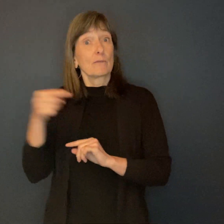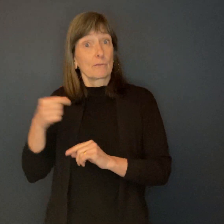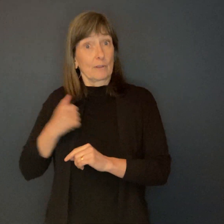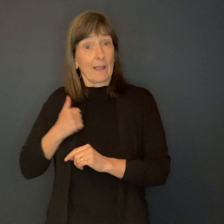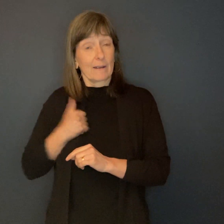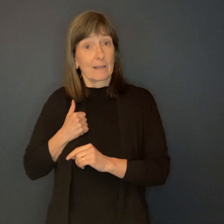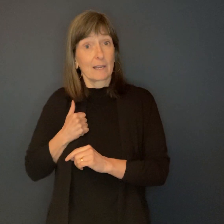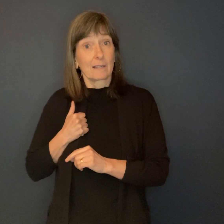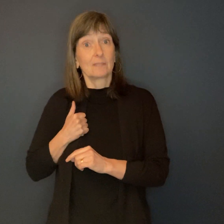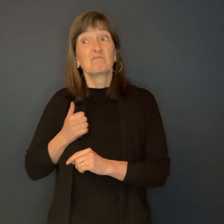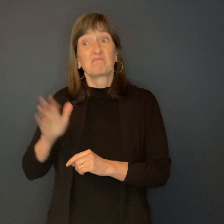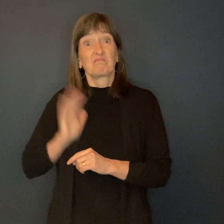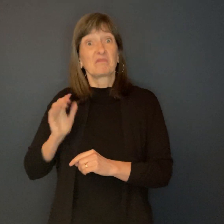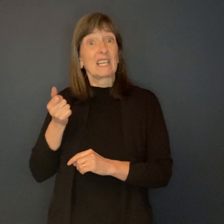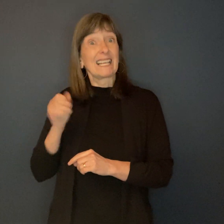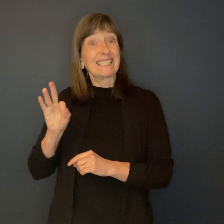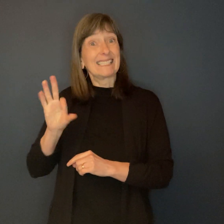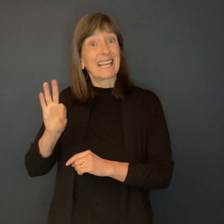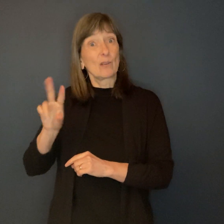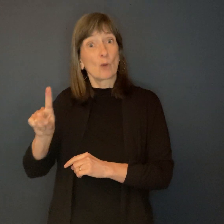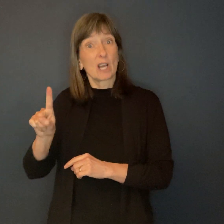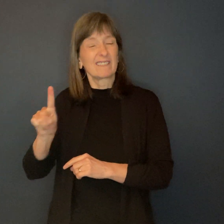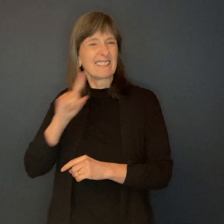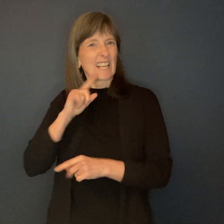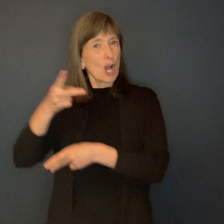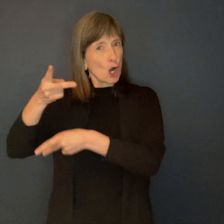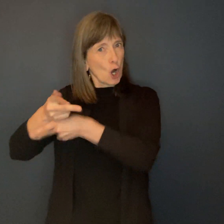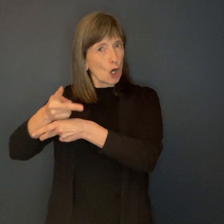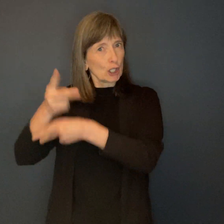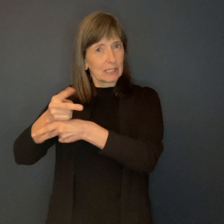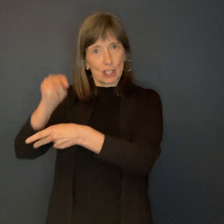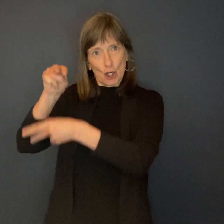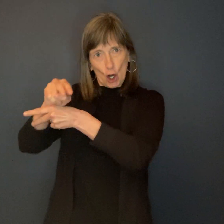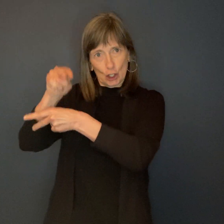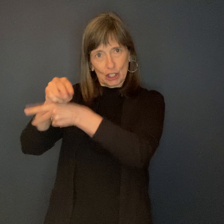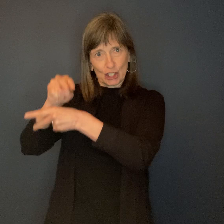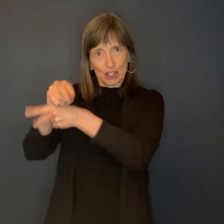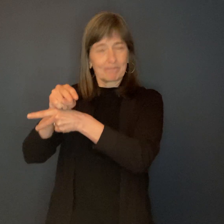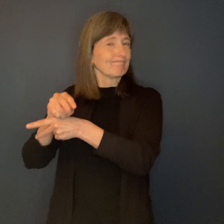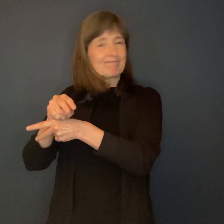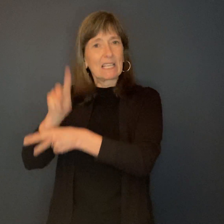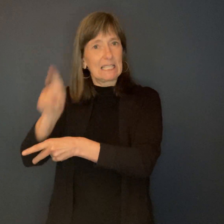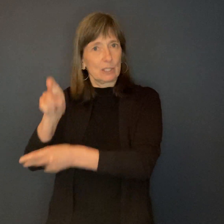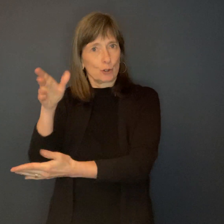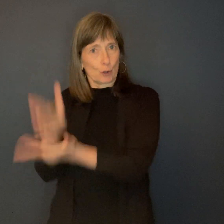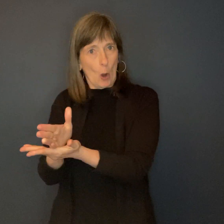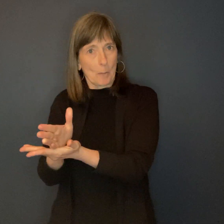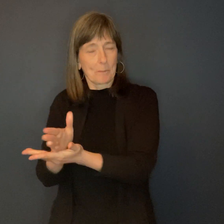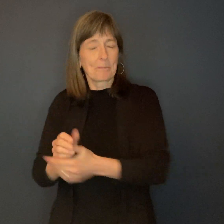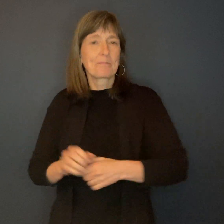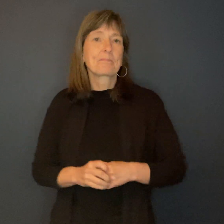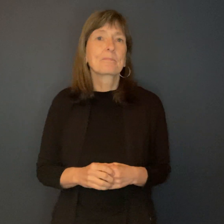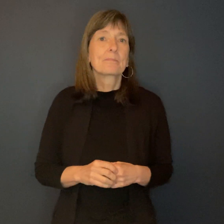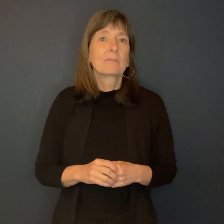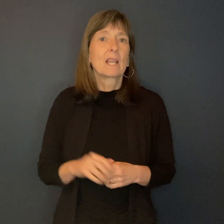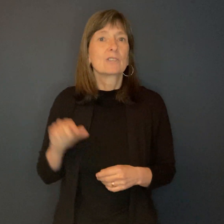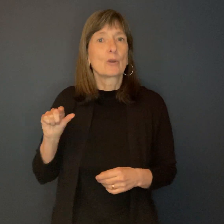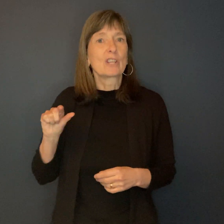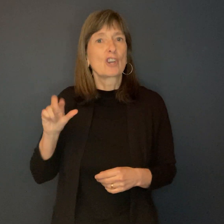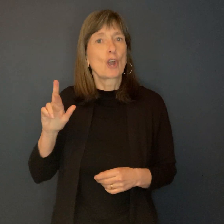and then that committee morphed into supported decision-making as opposed to an alternative to guardianship, to change the